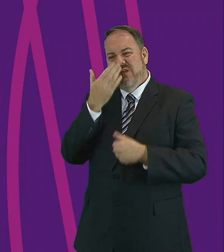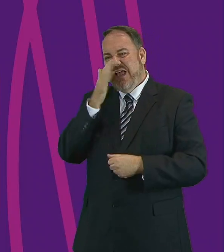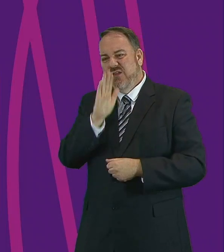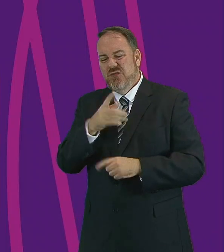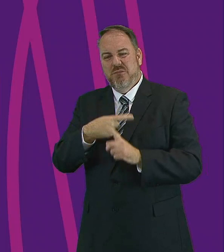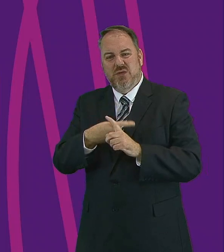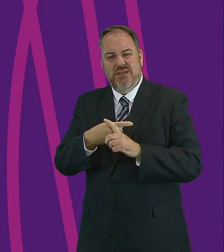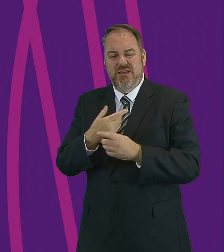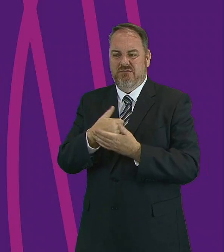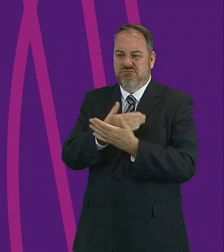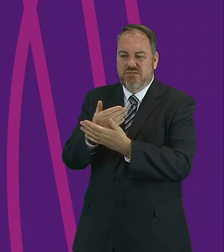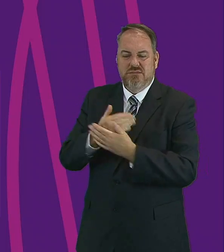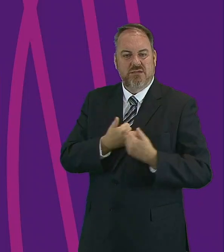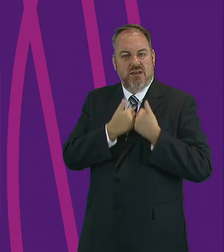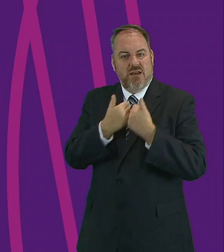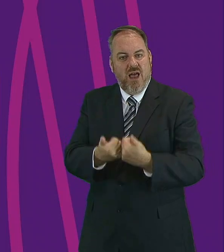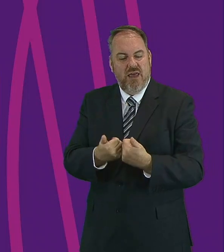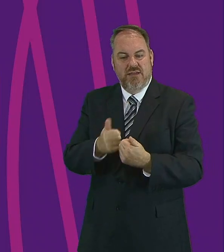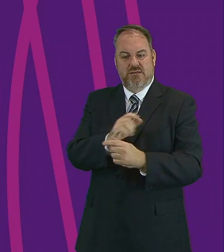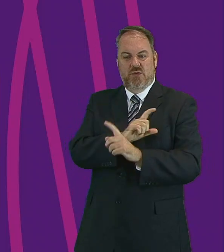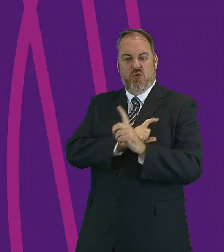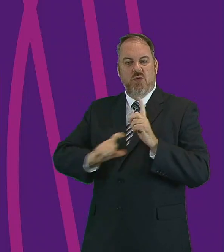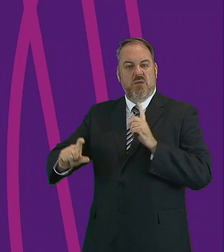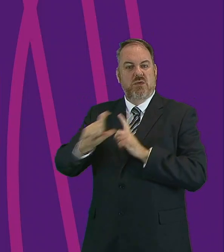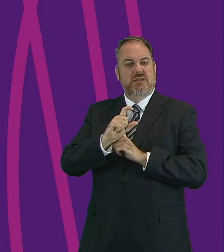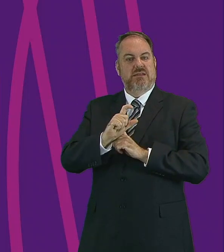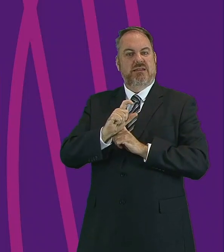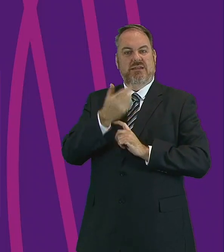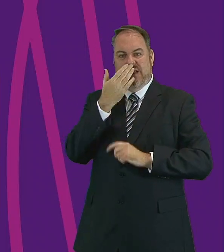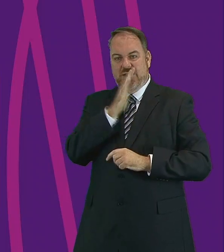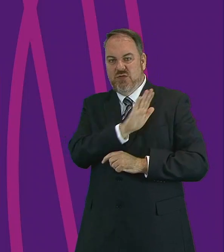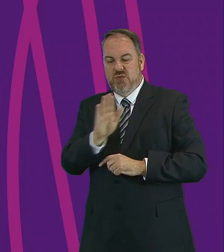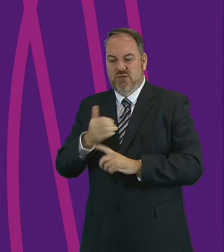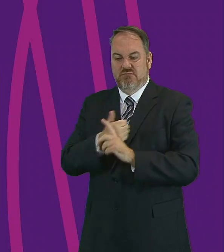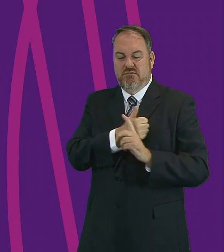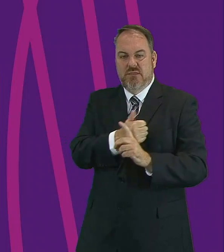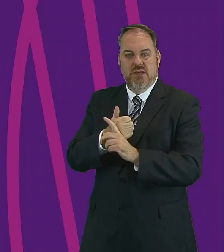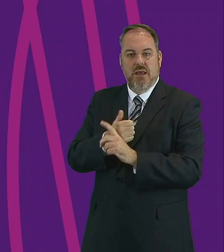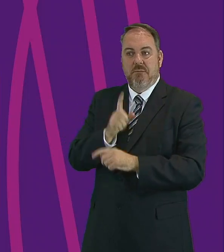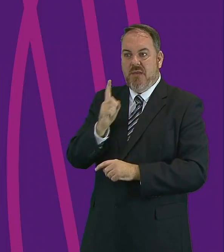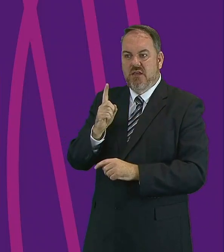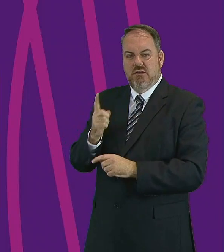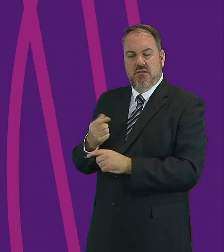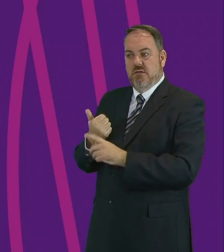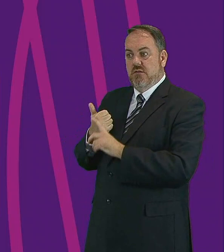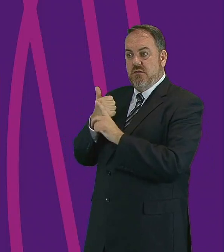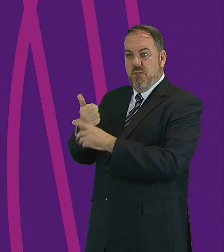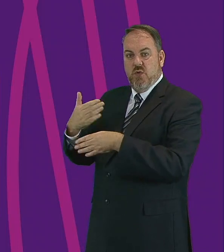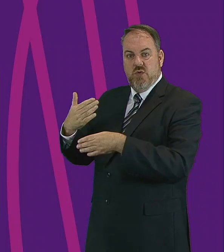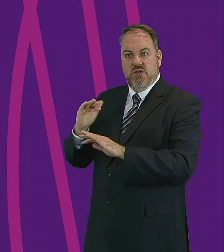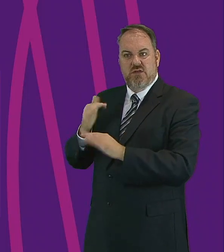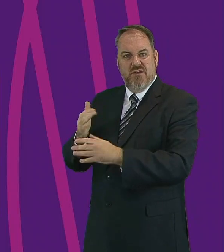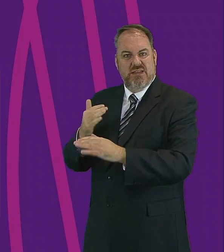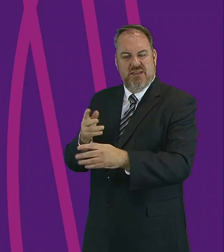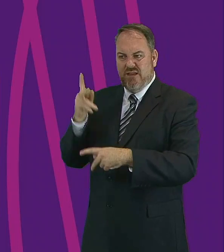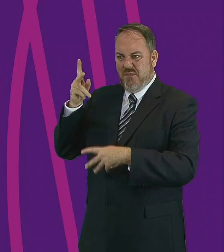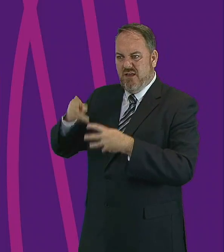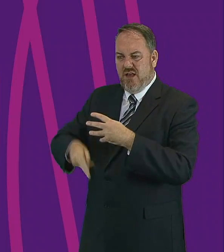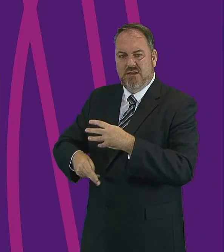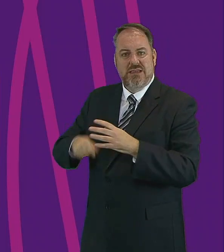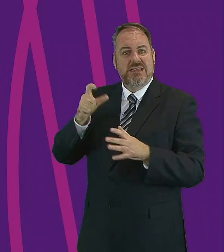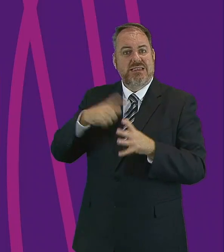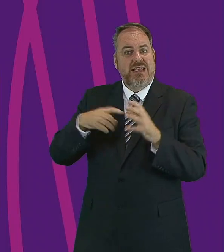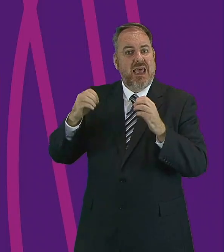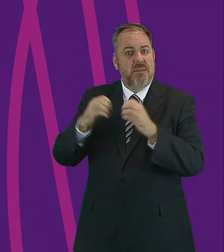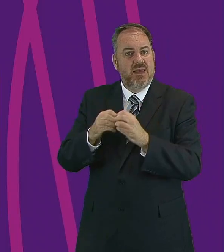recover from this crisis, and that can't be achieved when vital support services are being lost. In Glasgow, citizens' advice